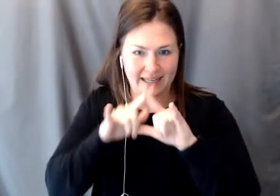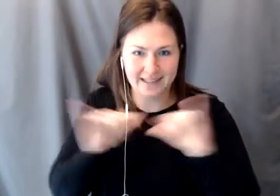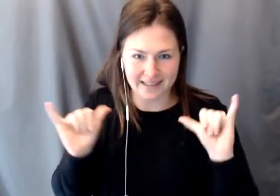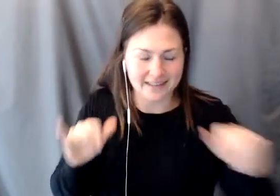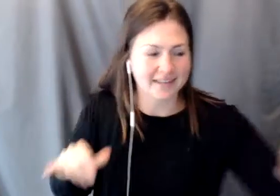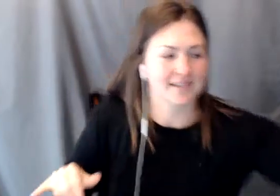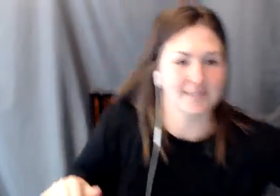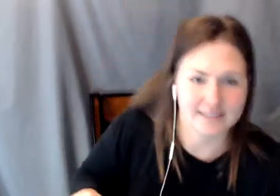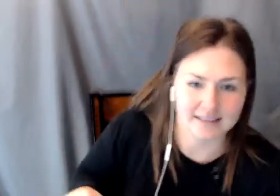So